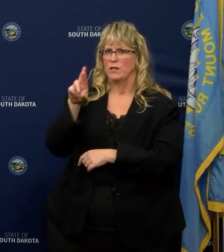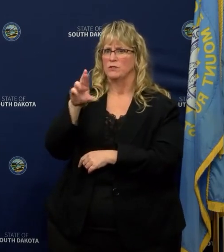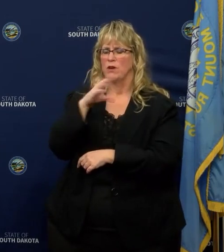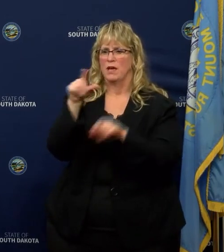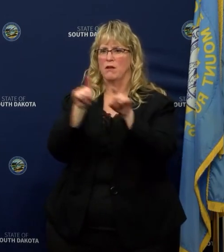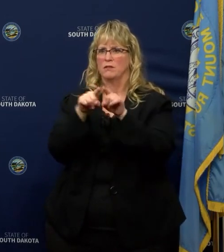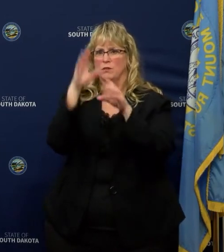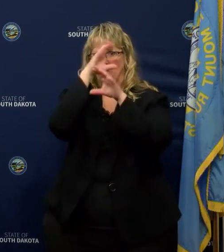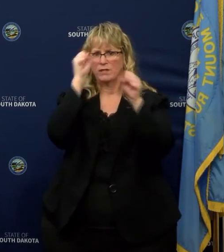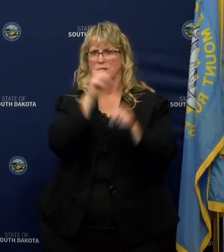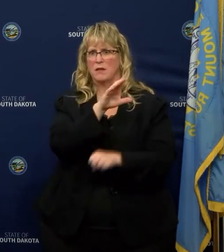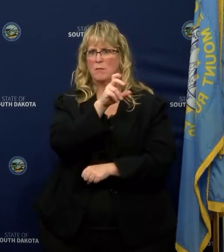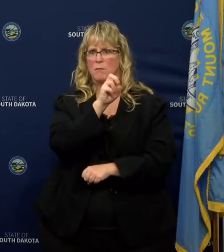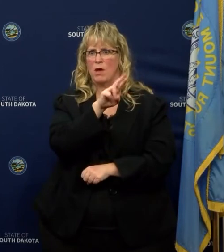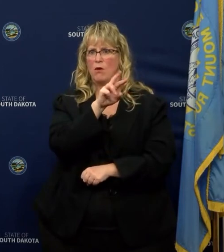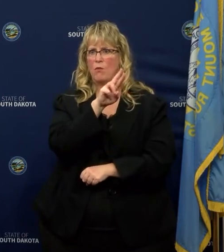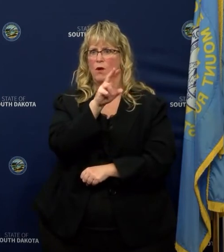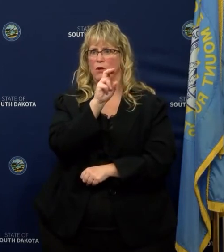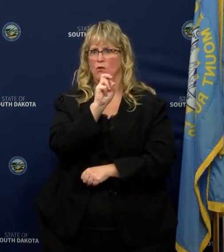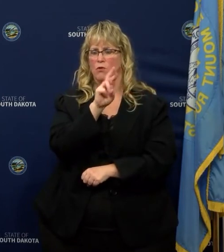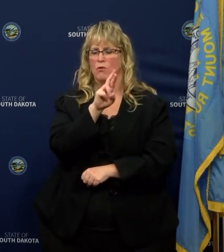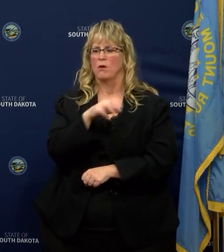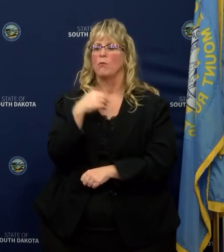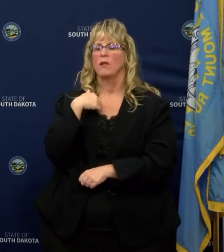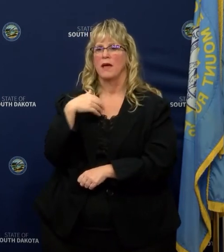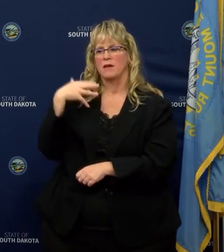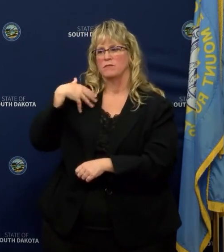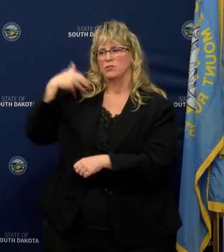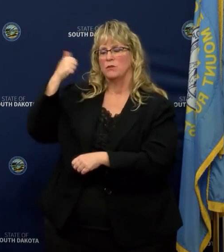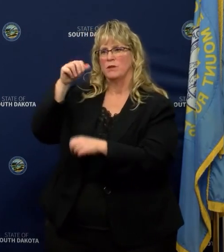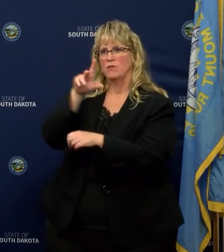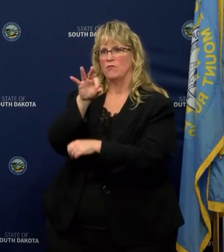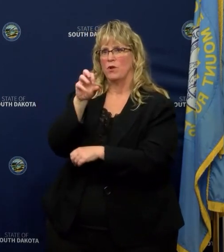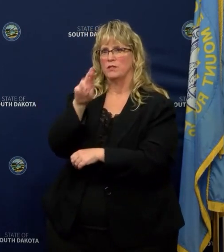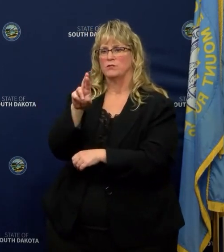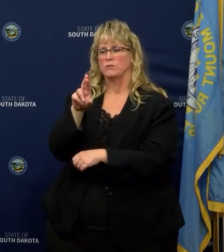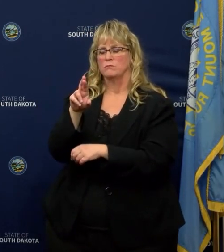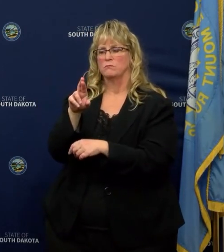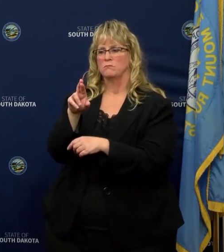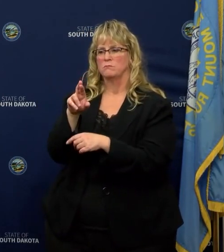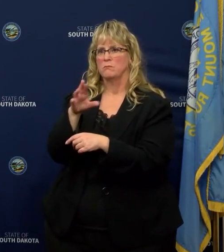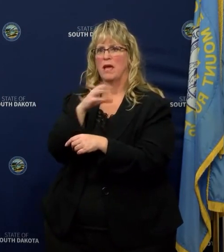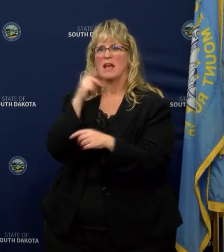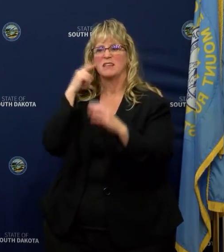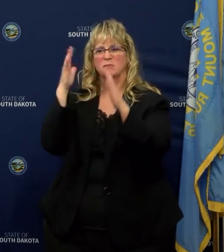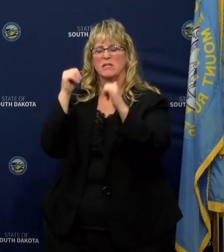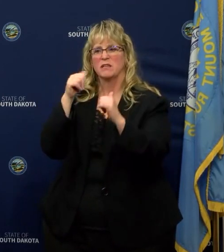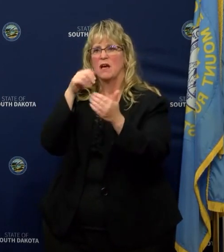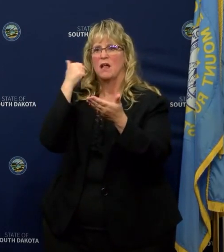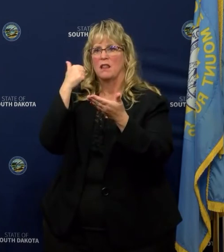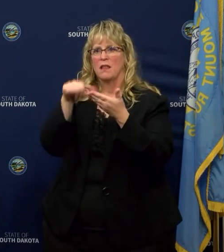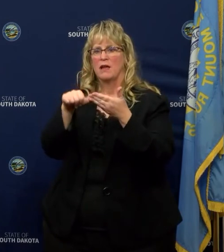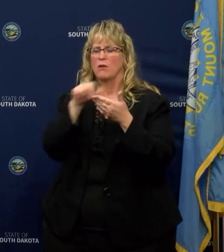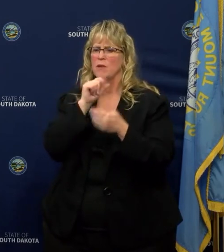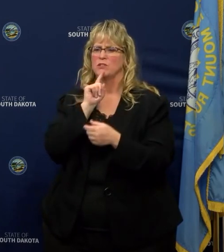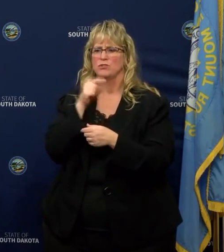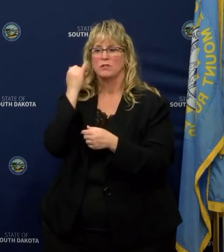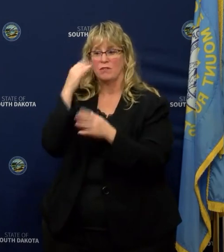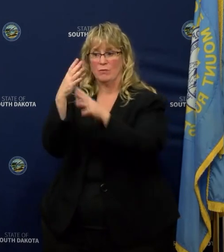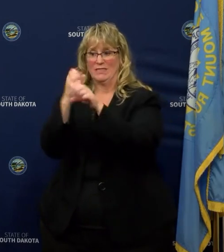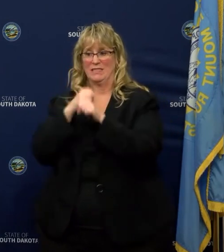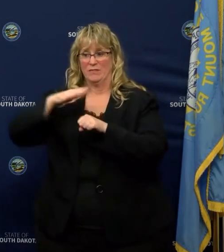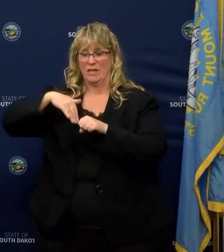Bearrunner? You know, we will let Chairman Frazier, and we are anticipating a letter to, I'm not sure if he's